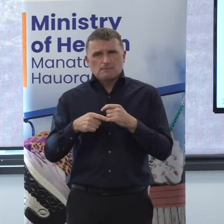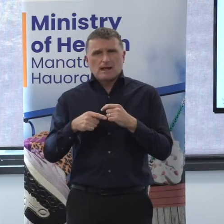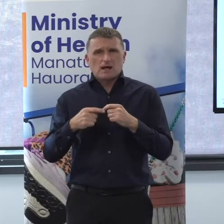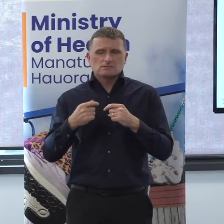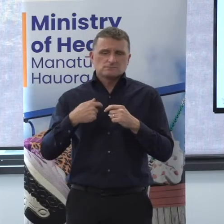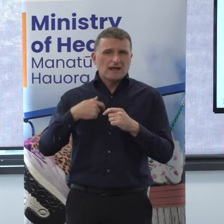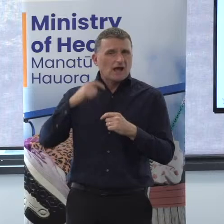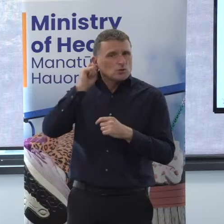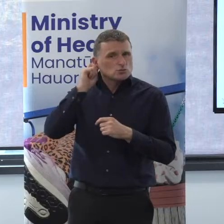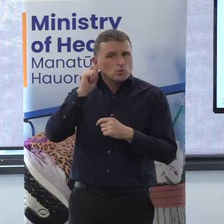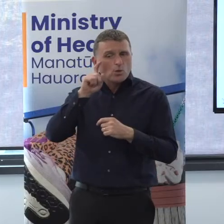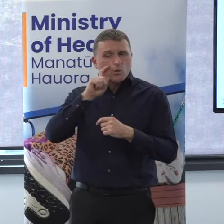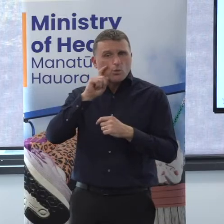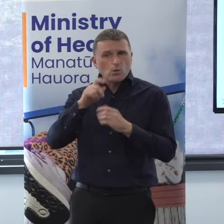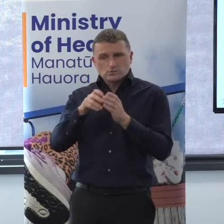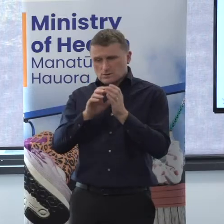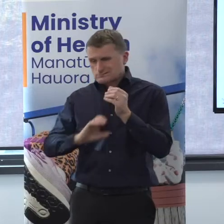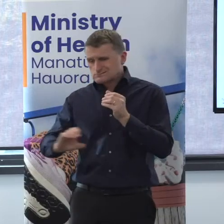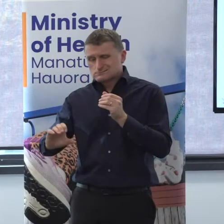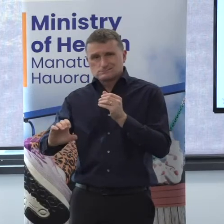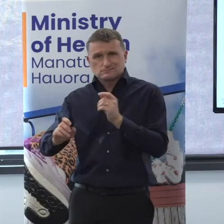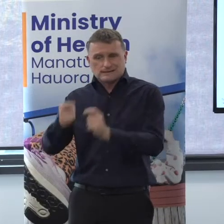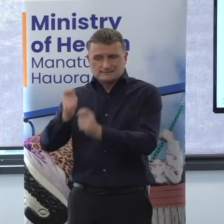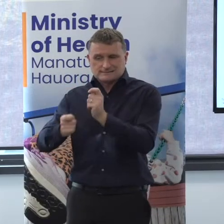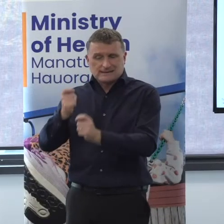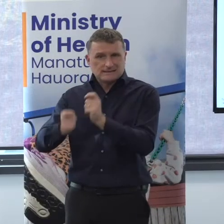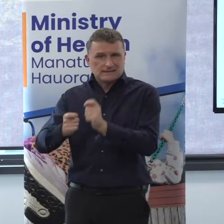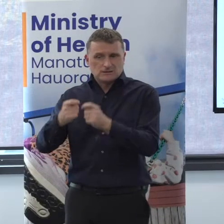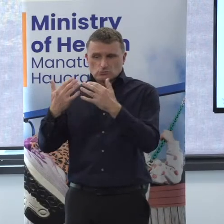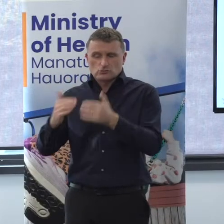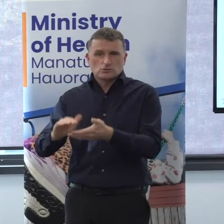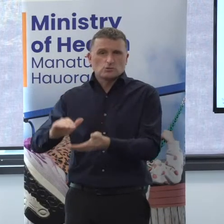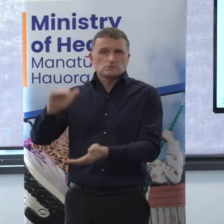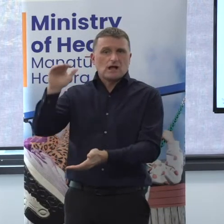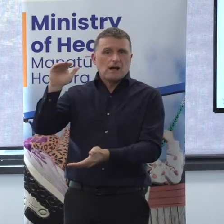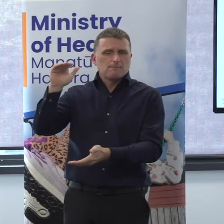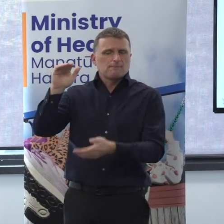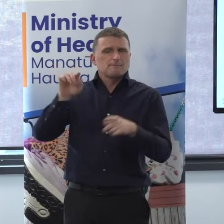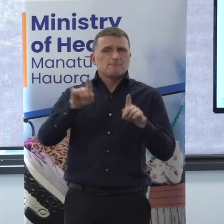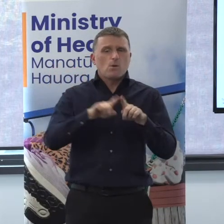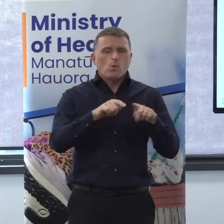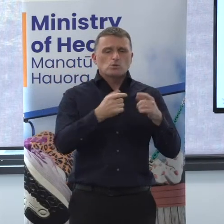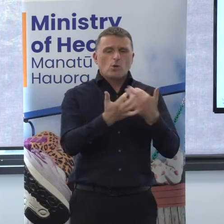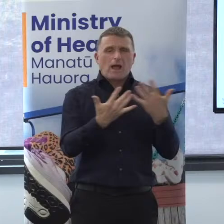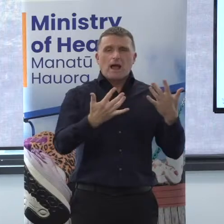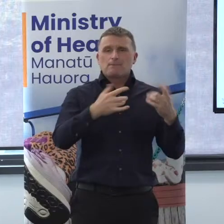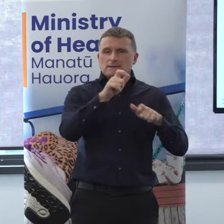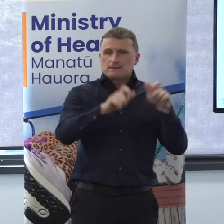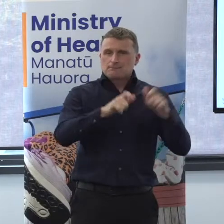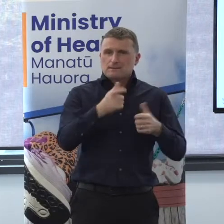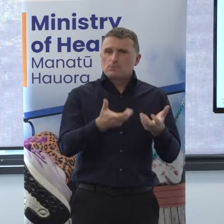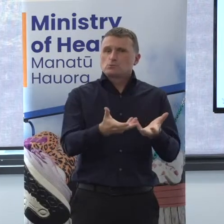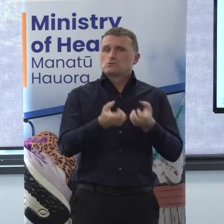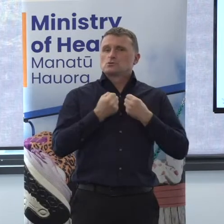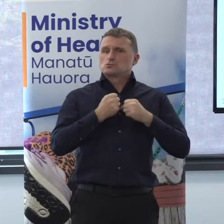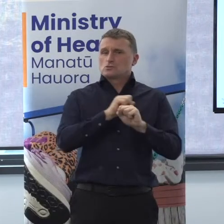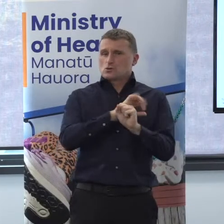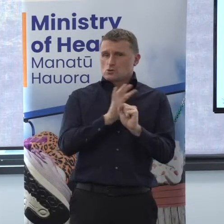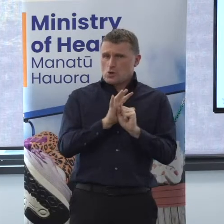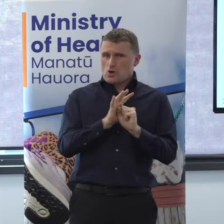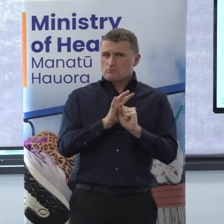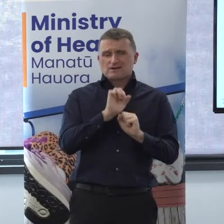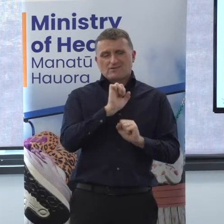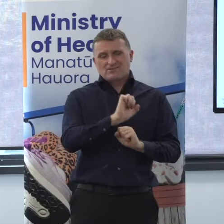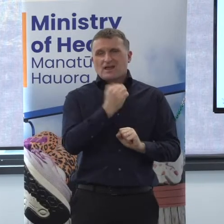test results alongside a dropping daily case numbers, are we likely to still